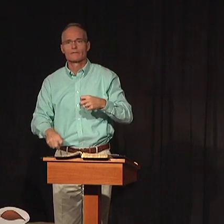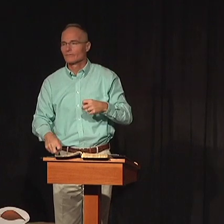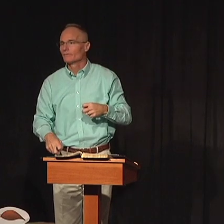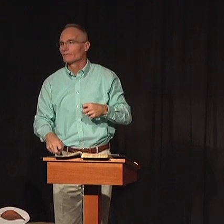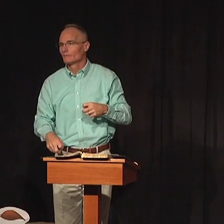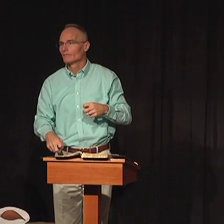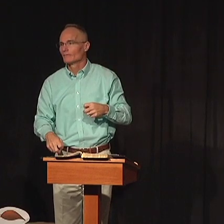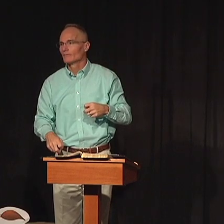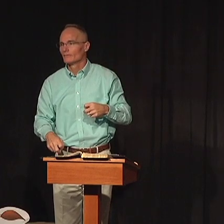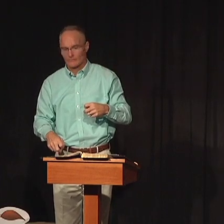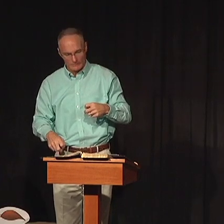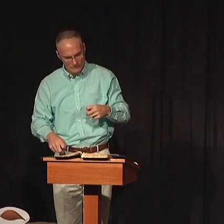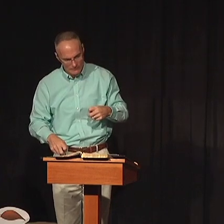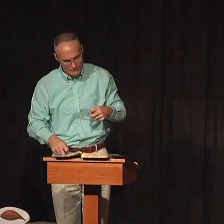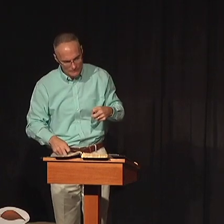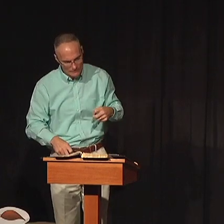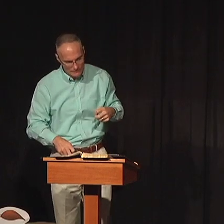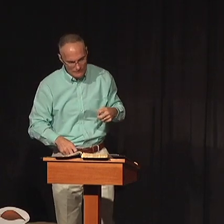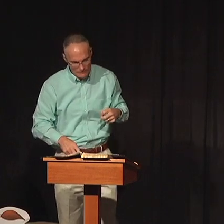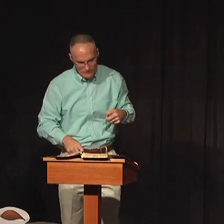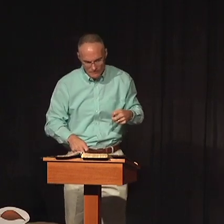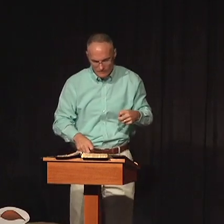That concept is difficult.